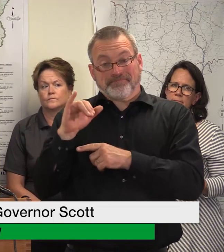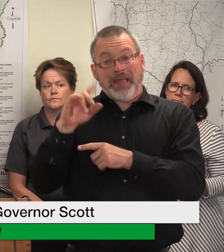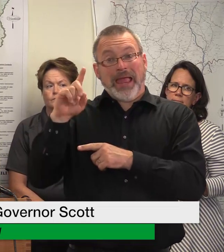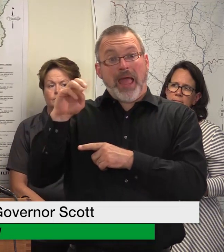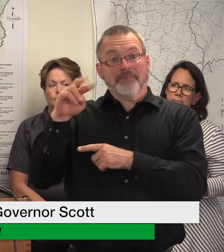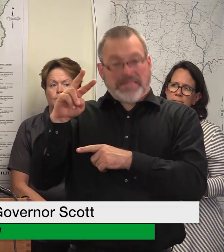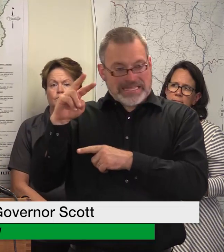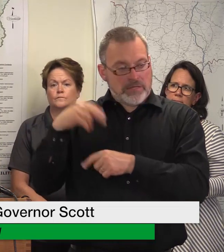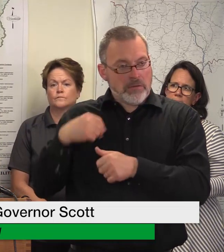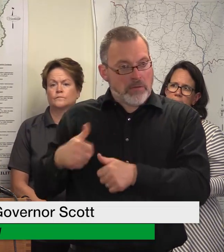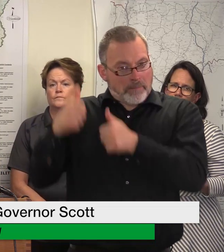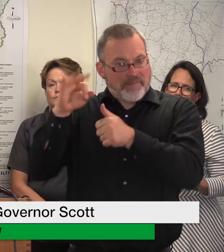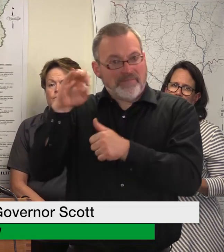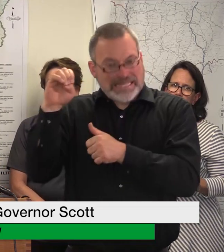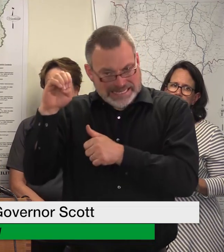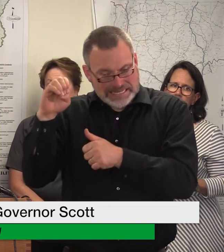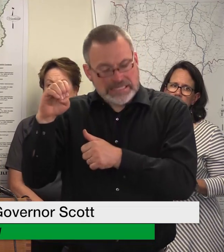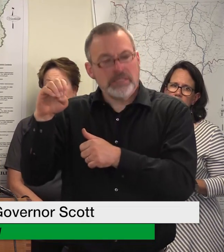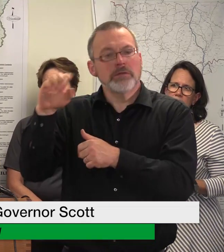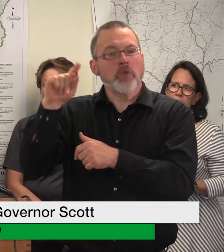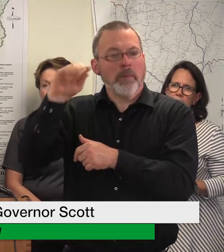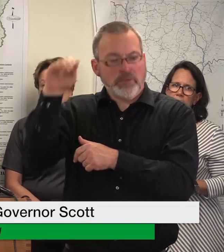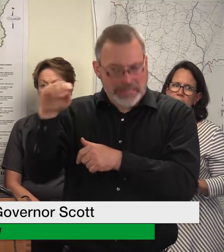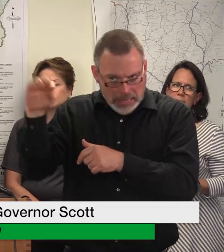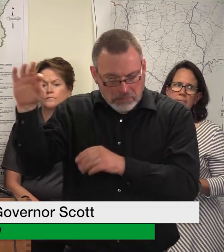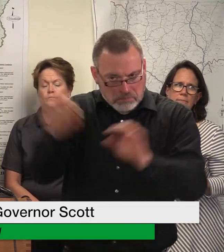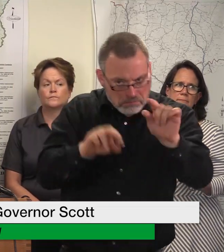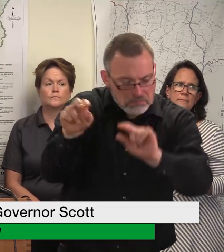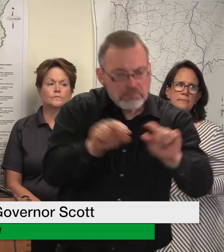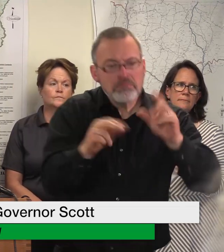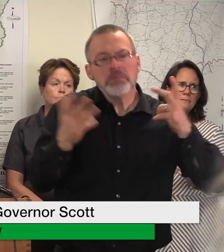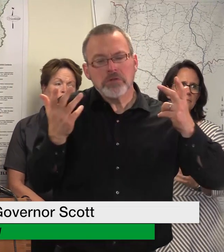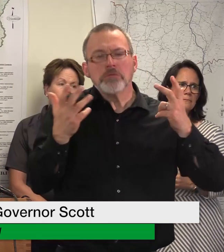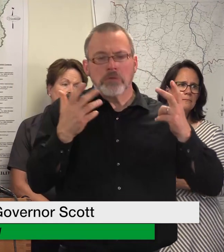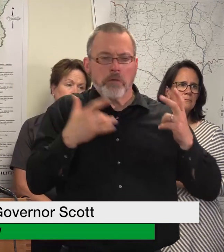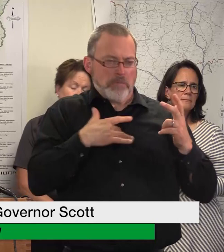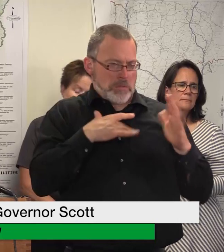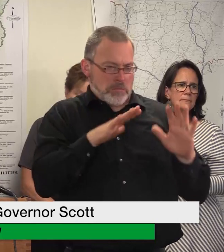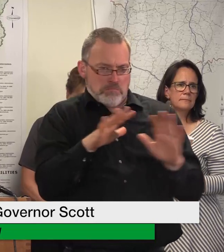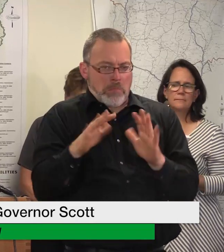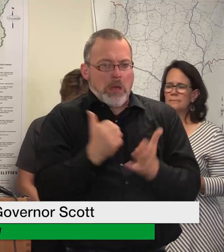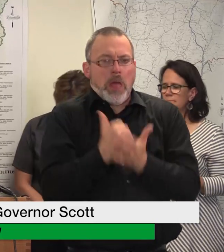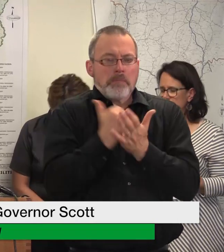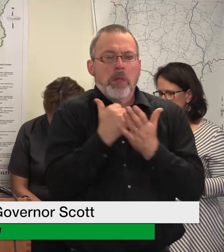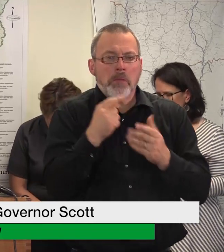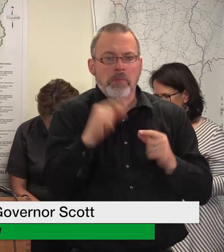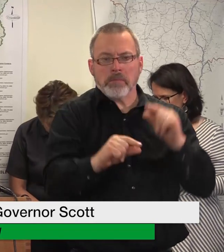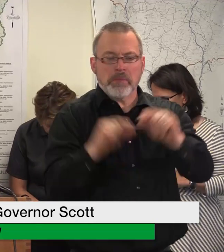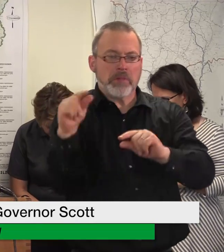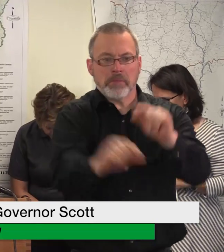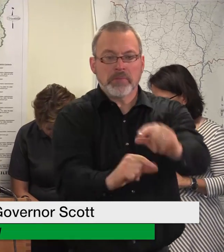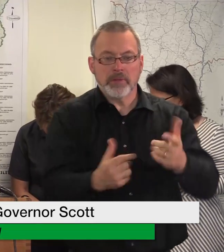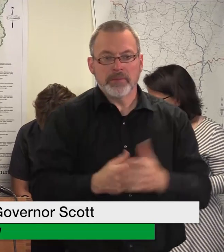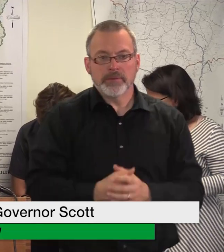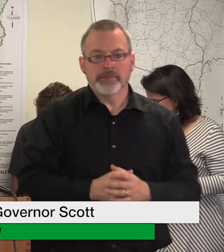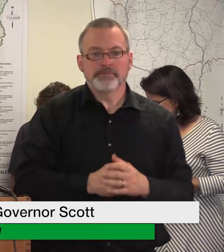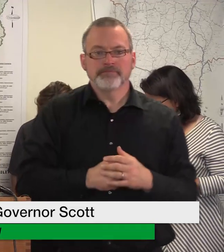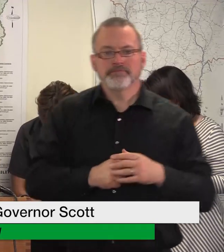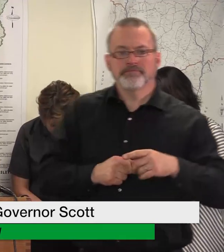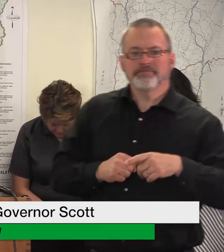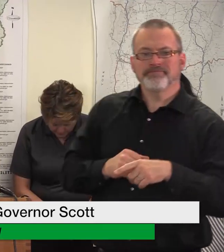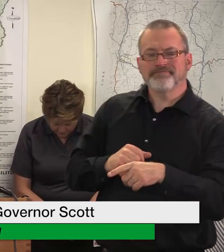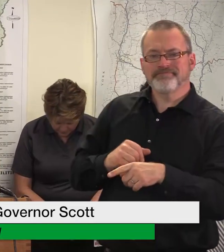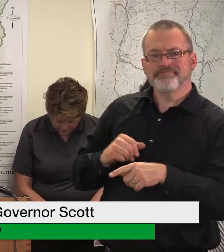legislature imposed. How How about the economists were also a little